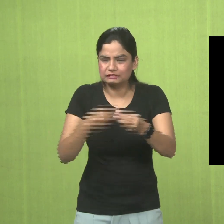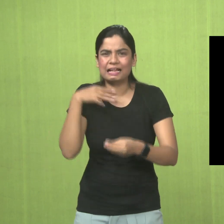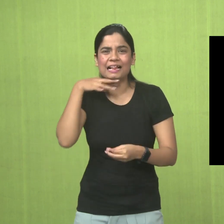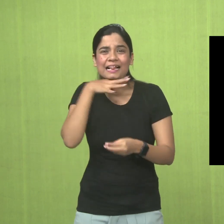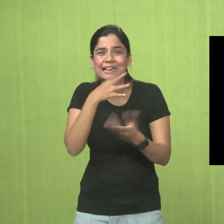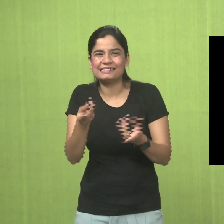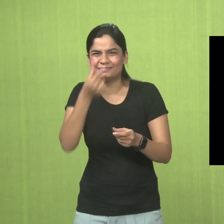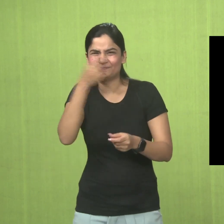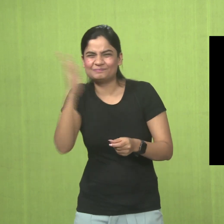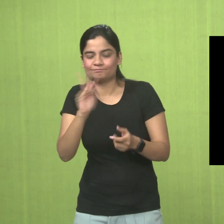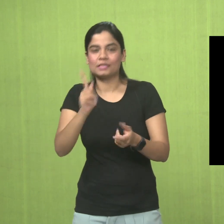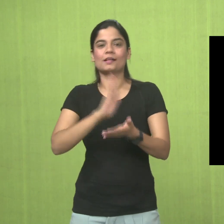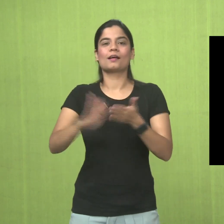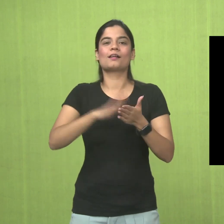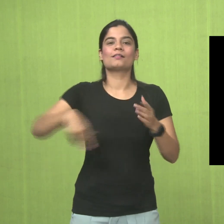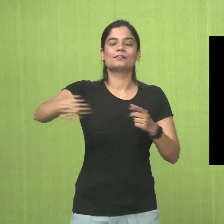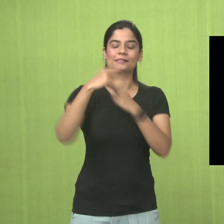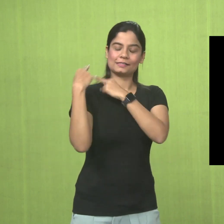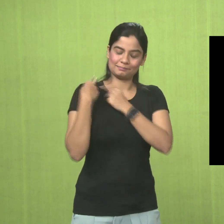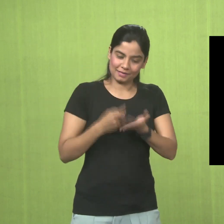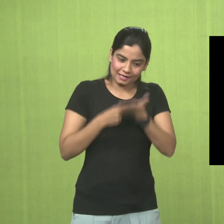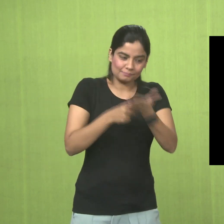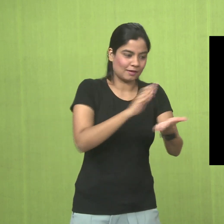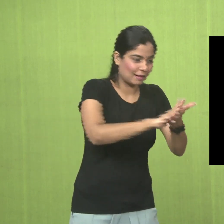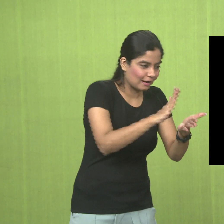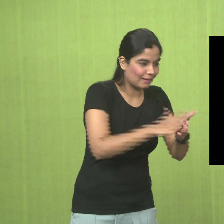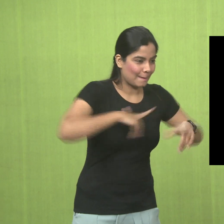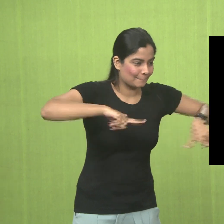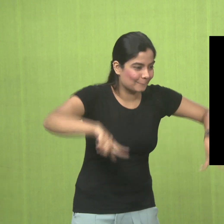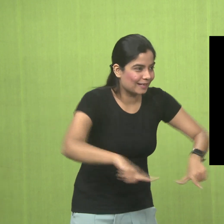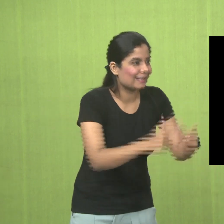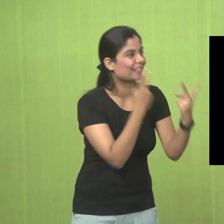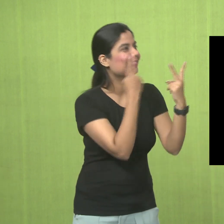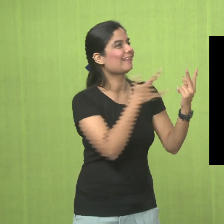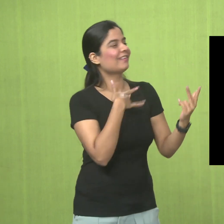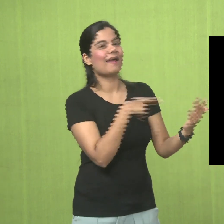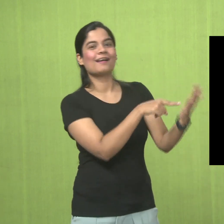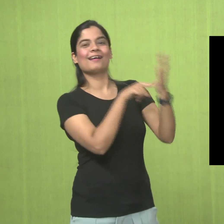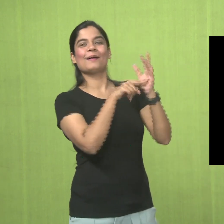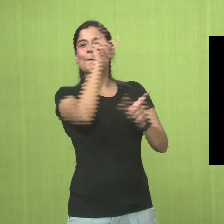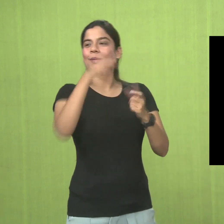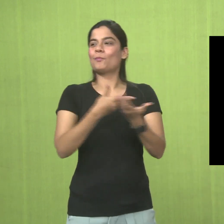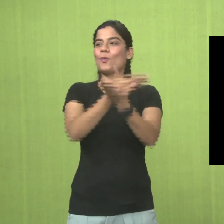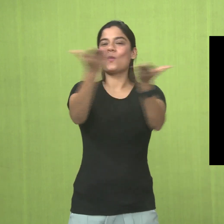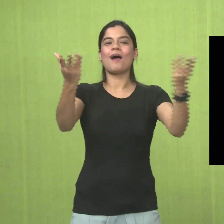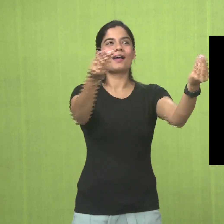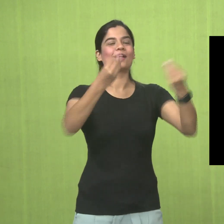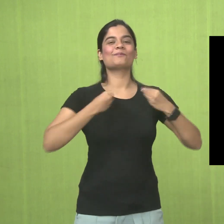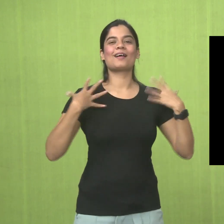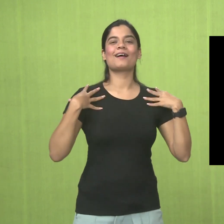be careful of not creating a mess everywhere. So respect the environment and keep it clean. Environment gives us